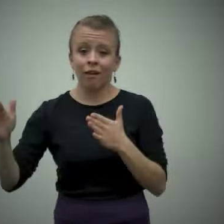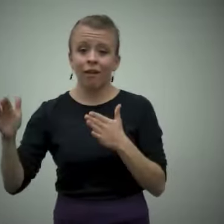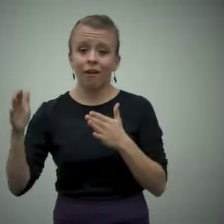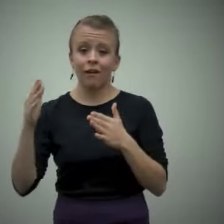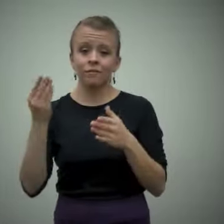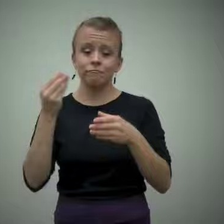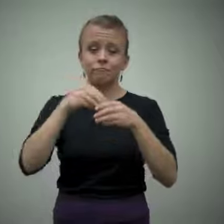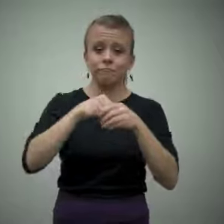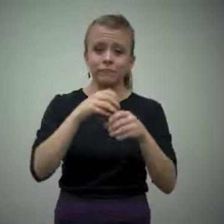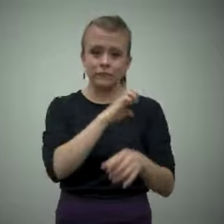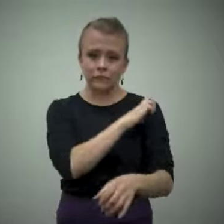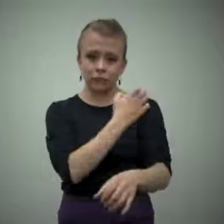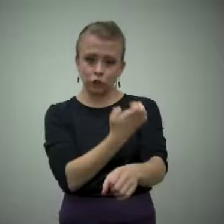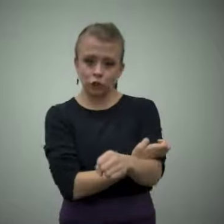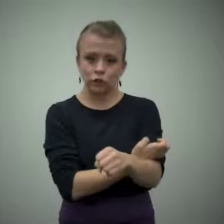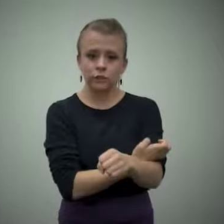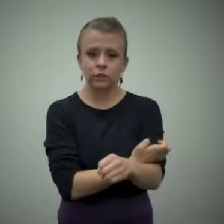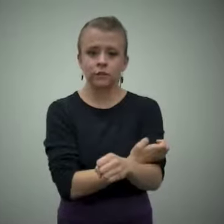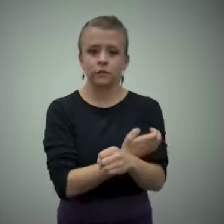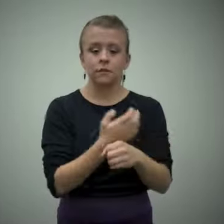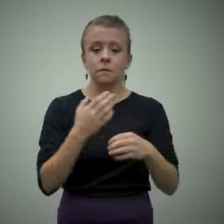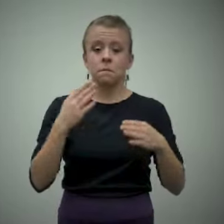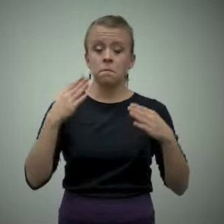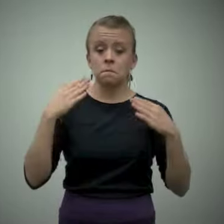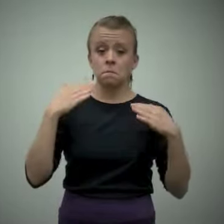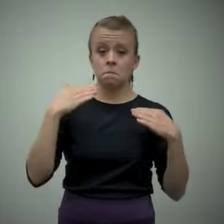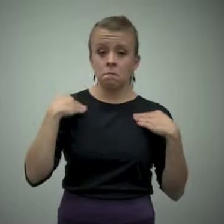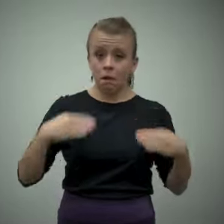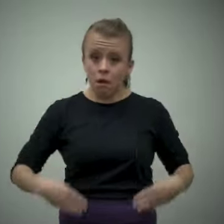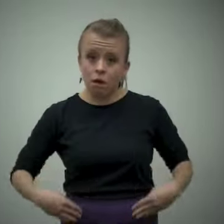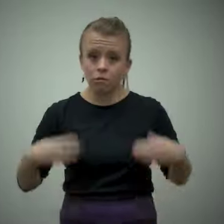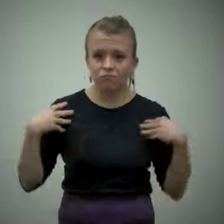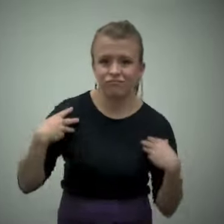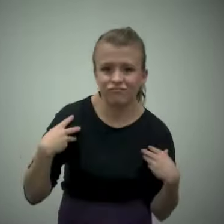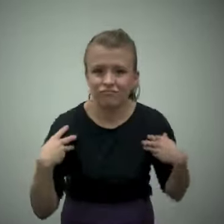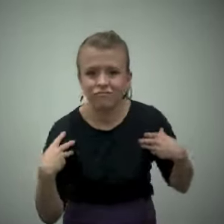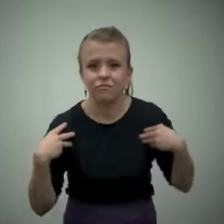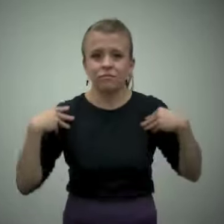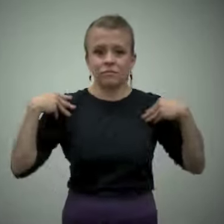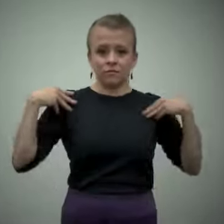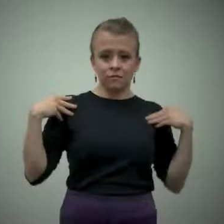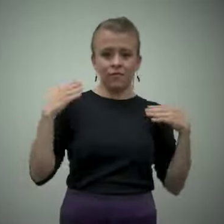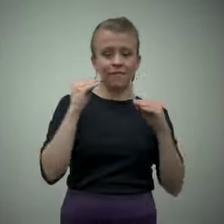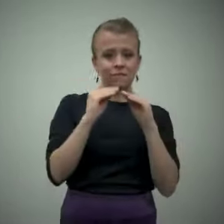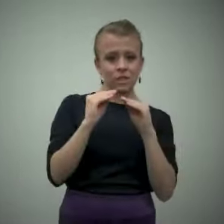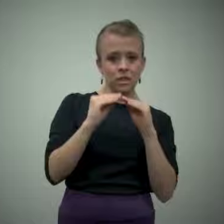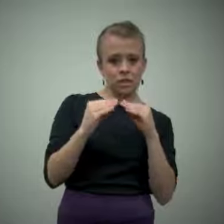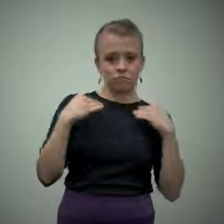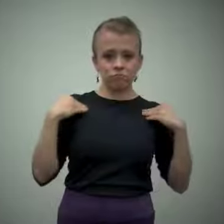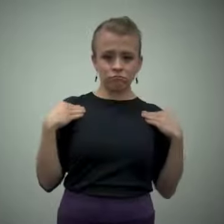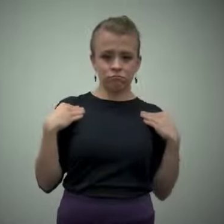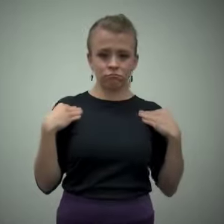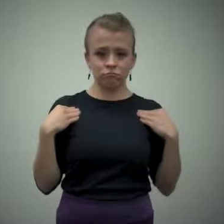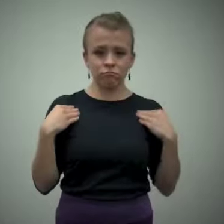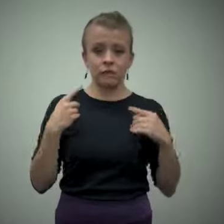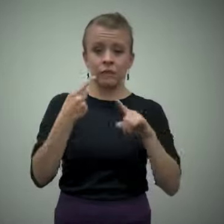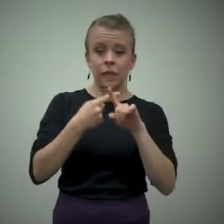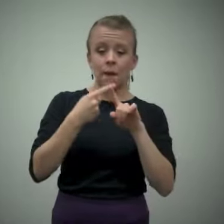and temperature affect us, make sure we fully hydrate ourselves, exercise,